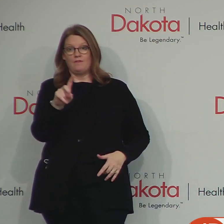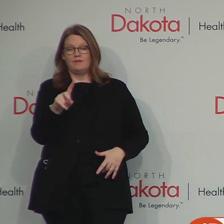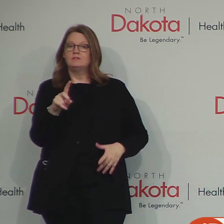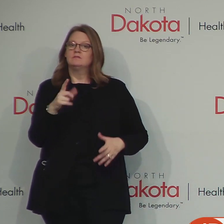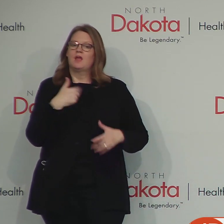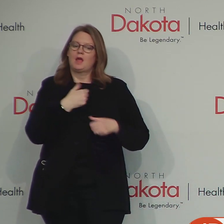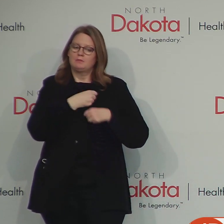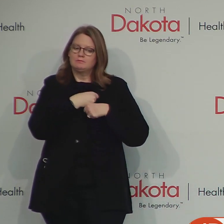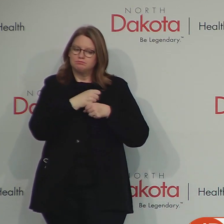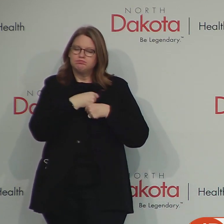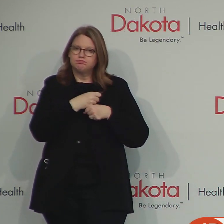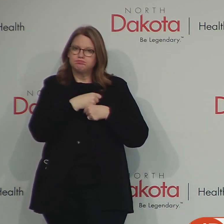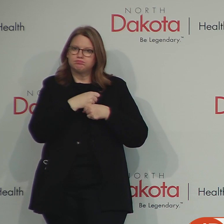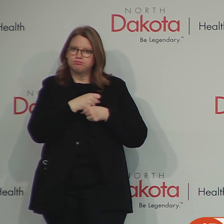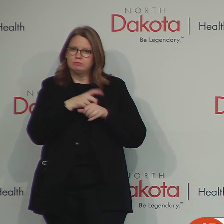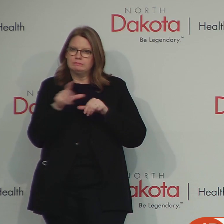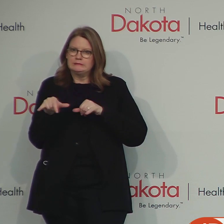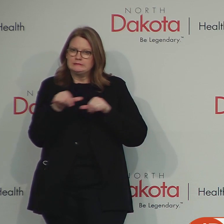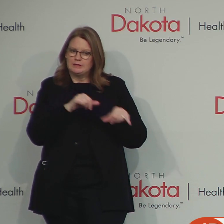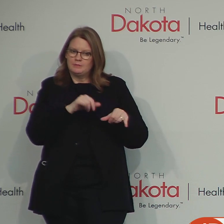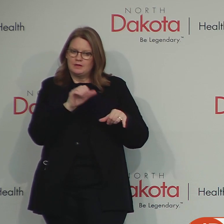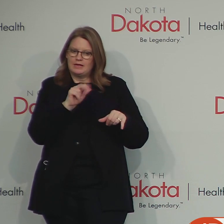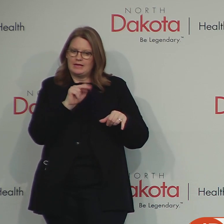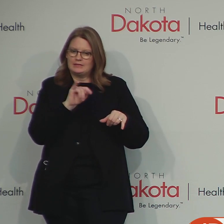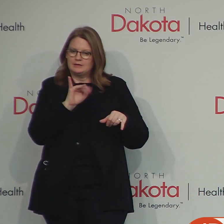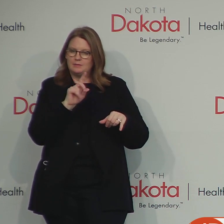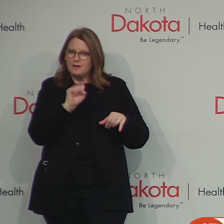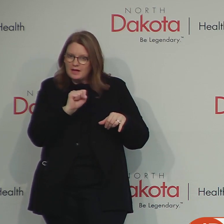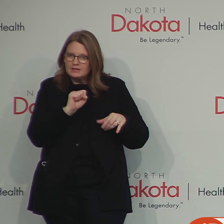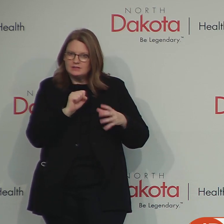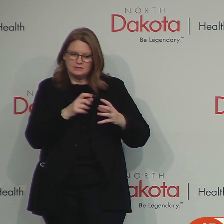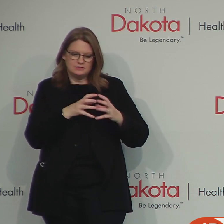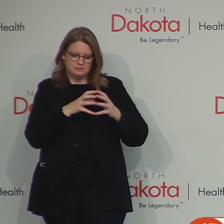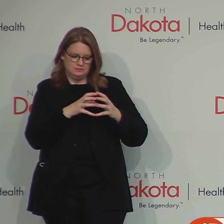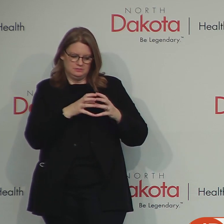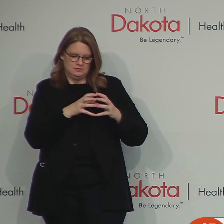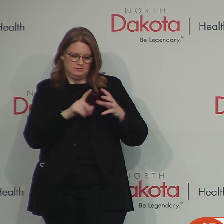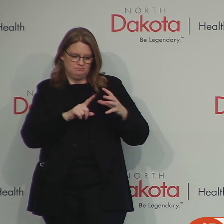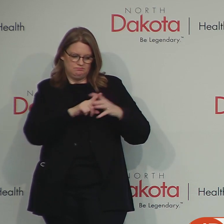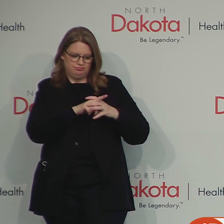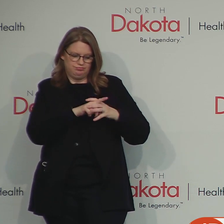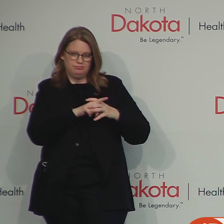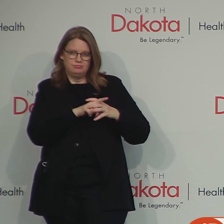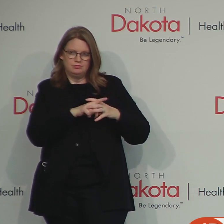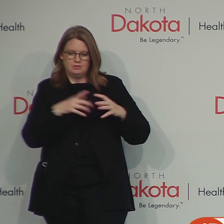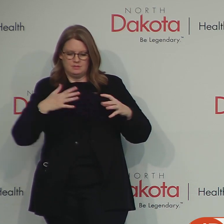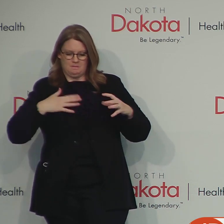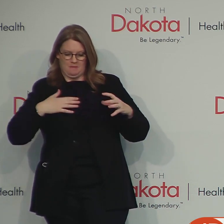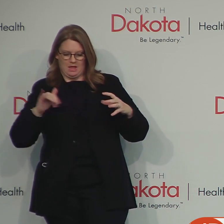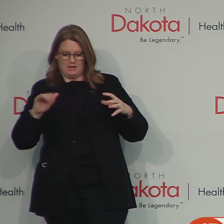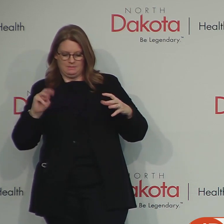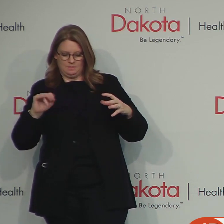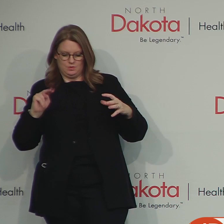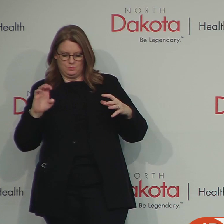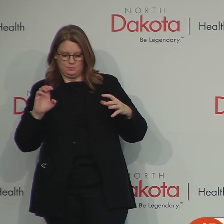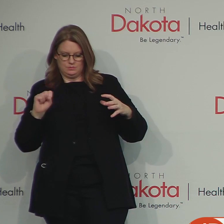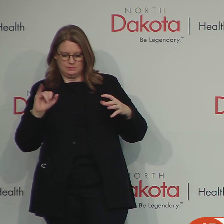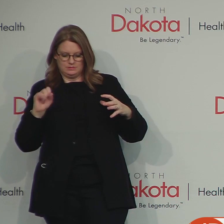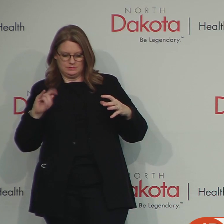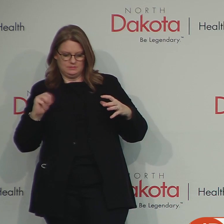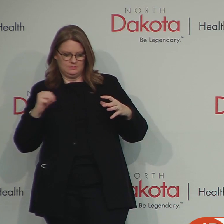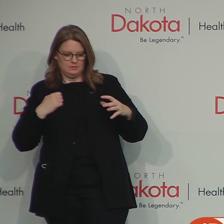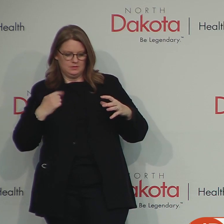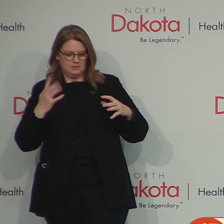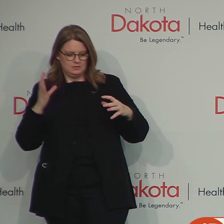similar antibodies targeted against the spike protein and other parts of the coronavirus molecule. My immune system targets the